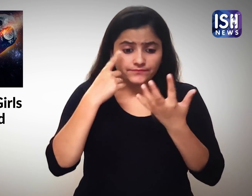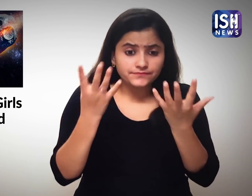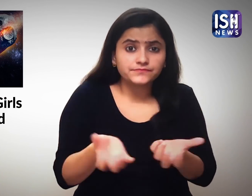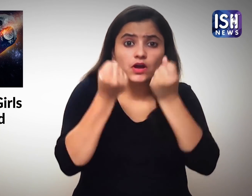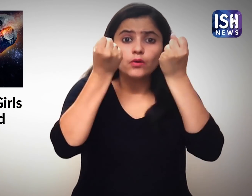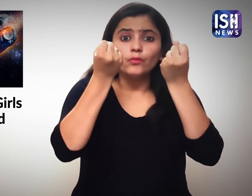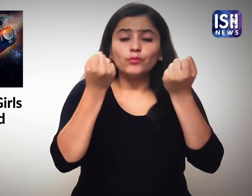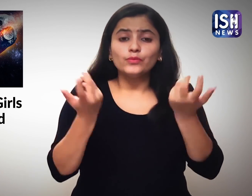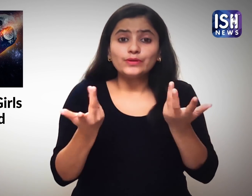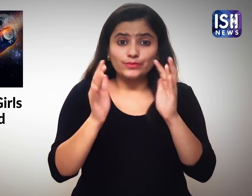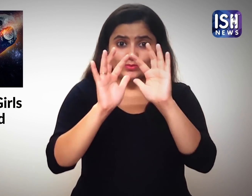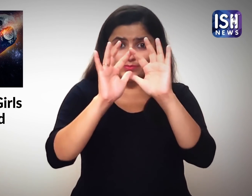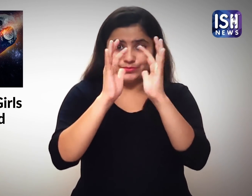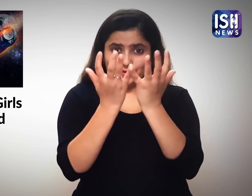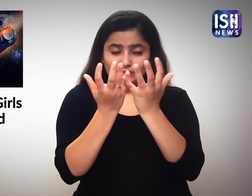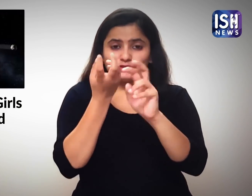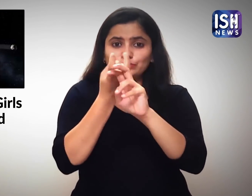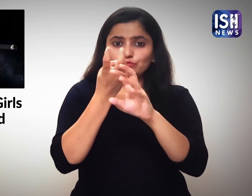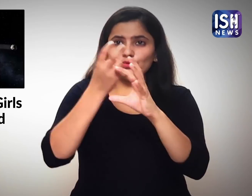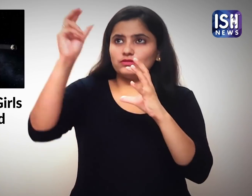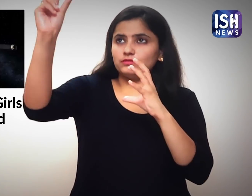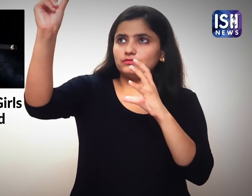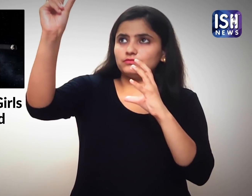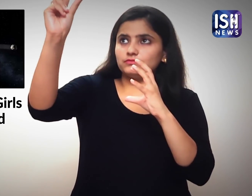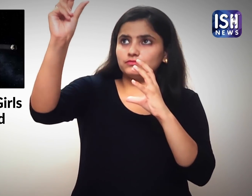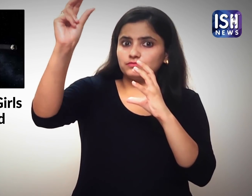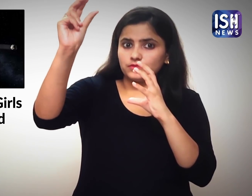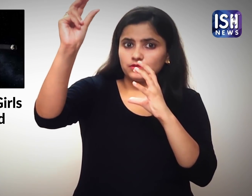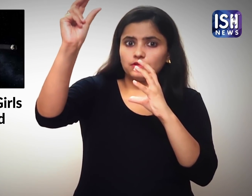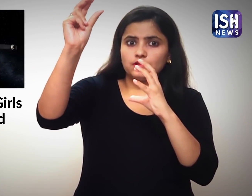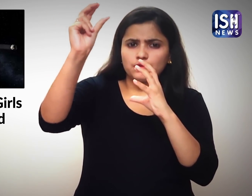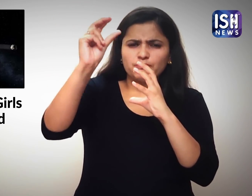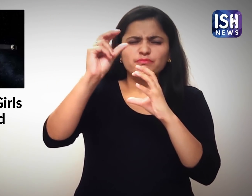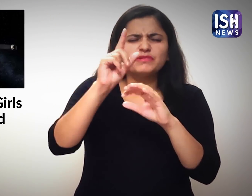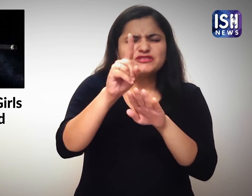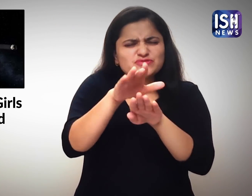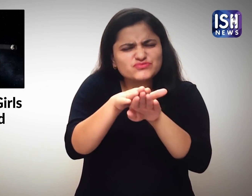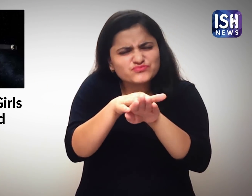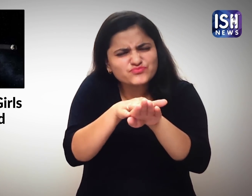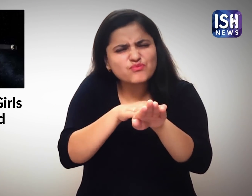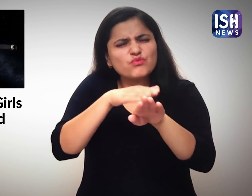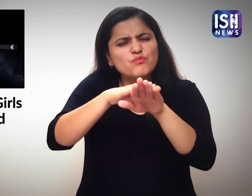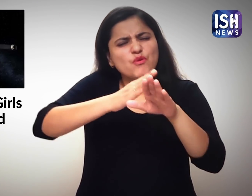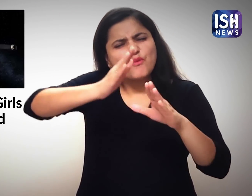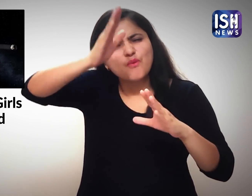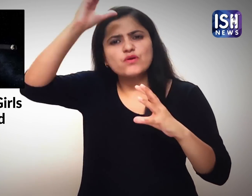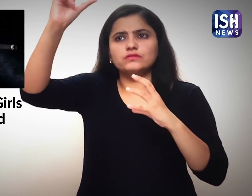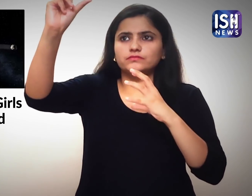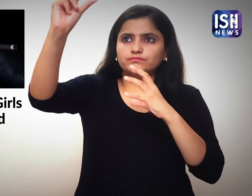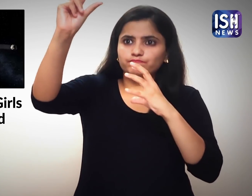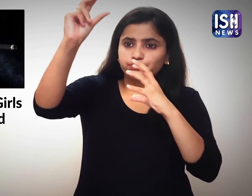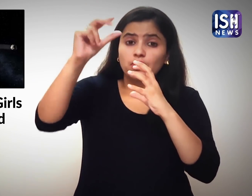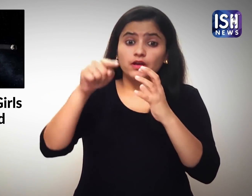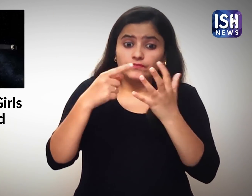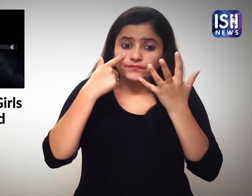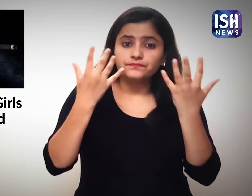Two Indian schoolgirls have discovered an asteroid which is slowly shifting its orbit and moving towards Earth.